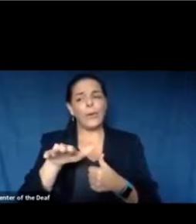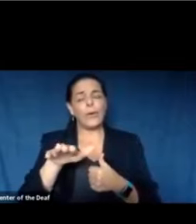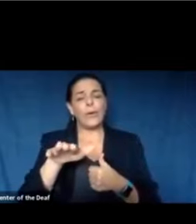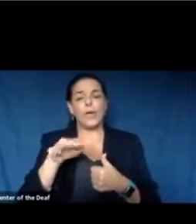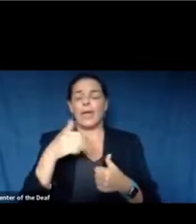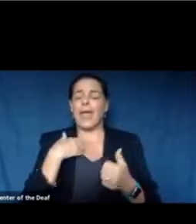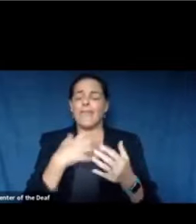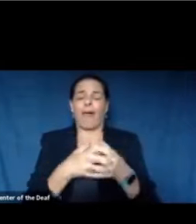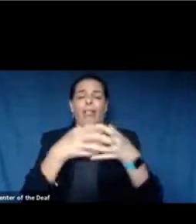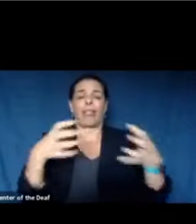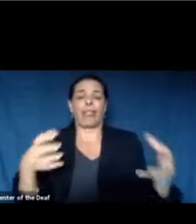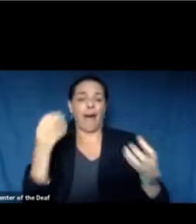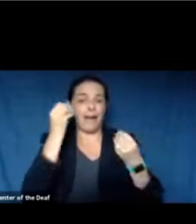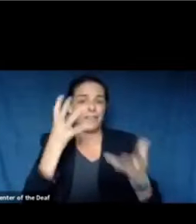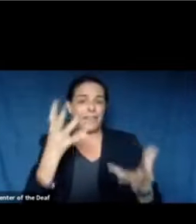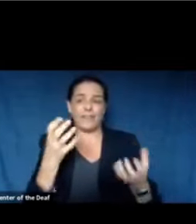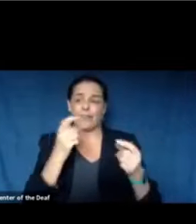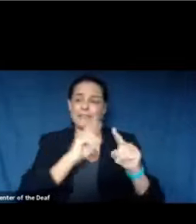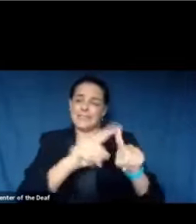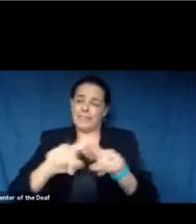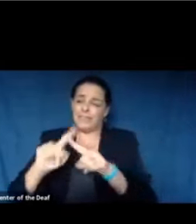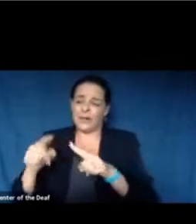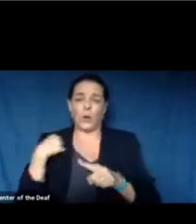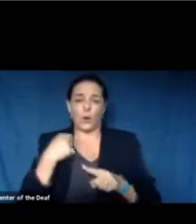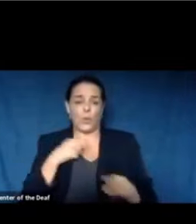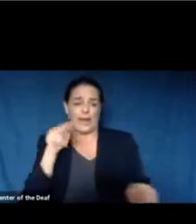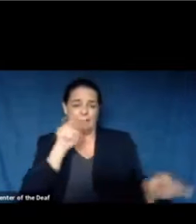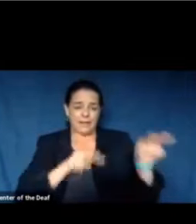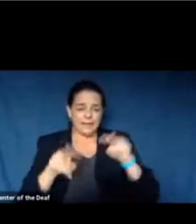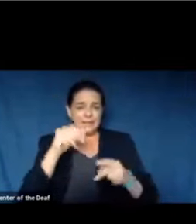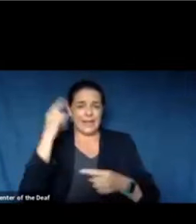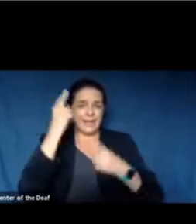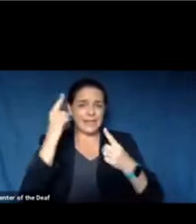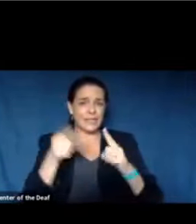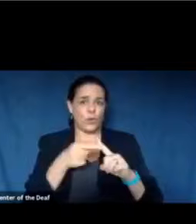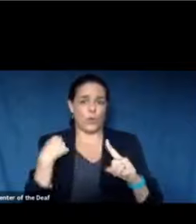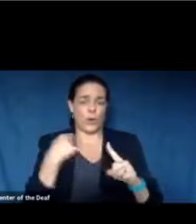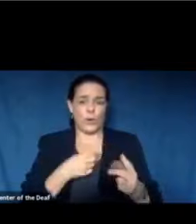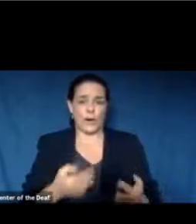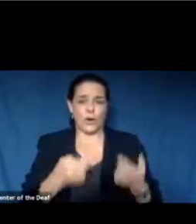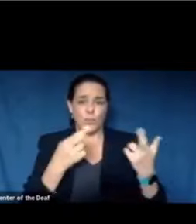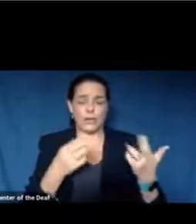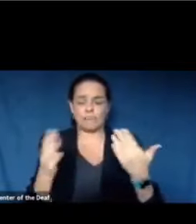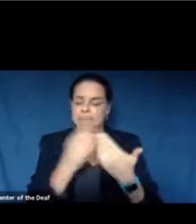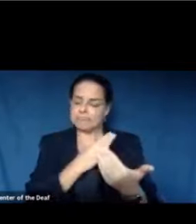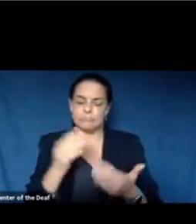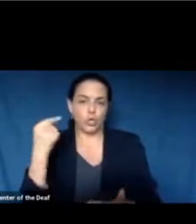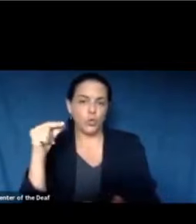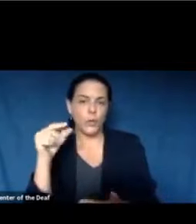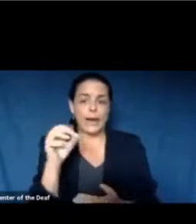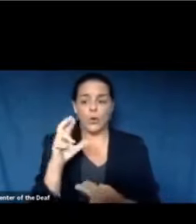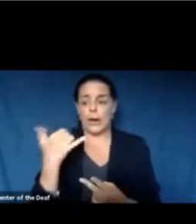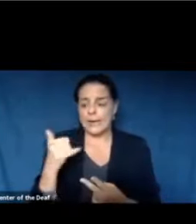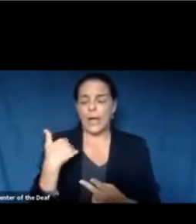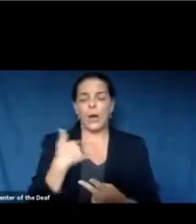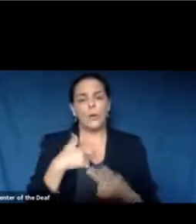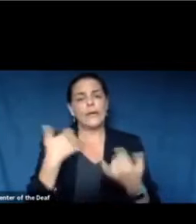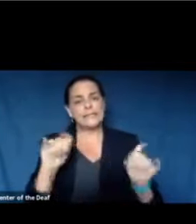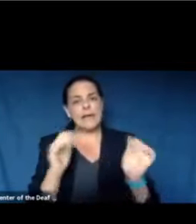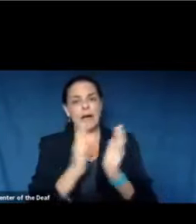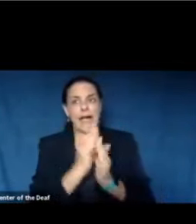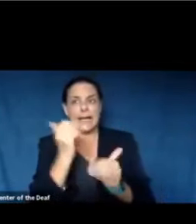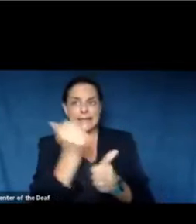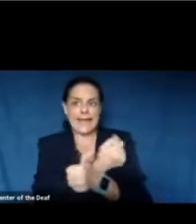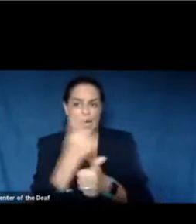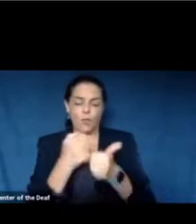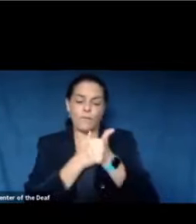of information that we look at and we consider when making these recommendations. And whether it's green or yellow, we still ask that everybody still follow those